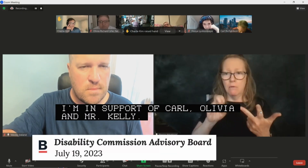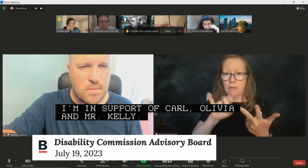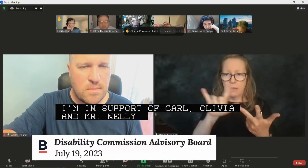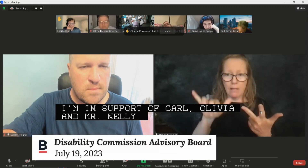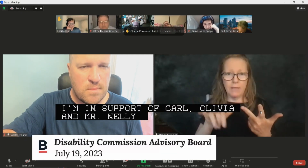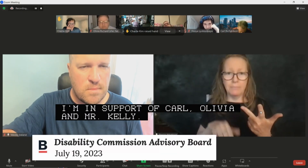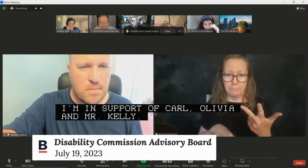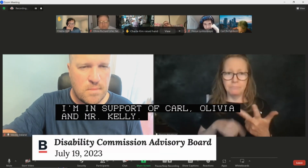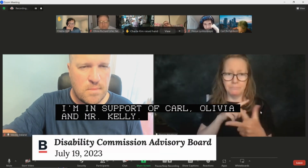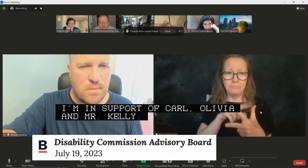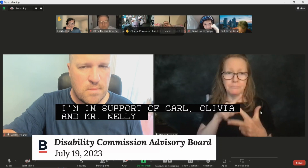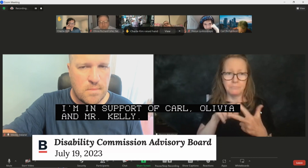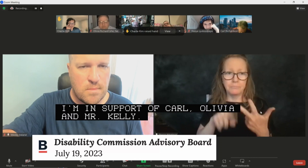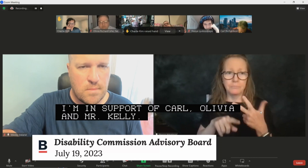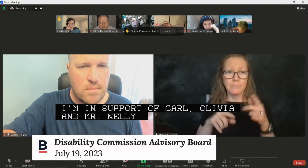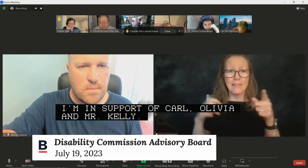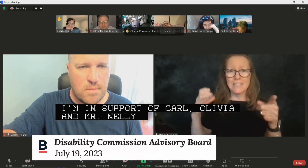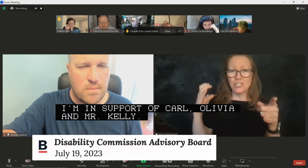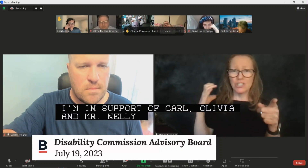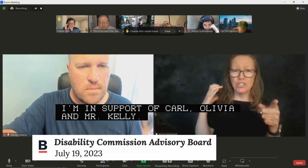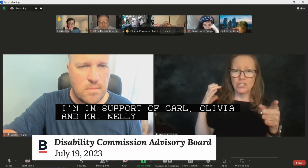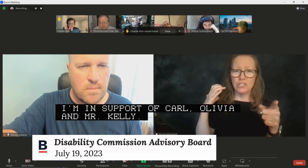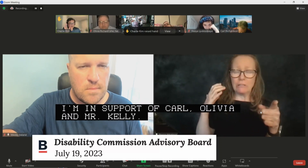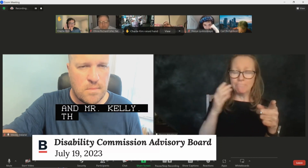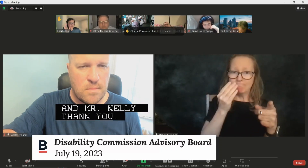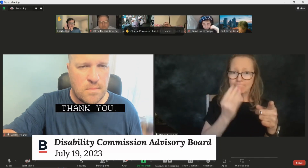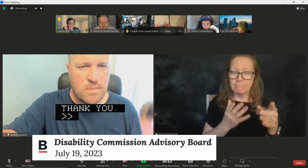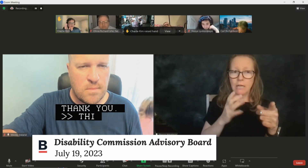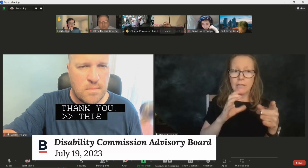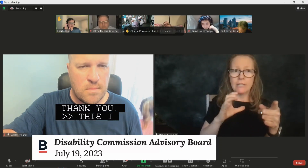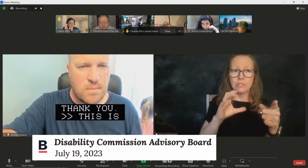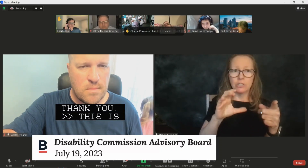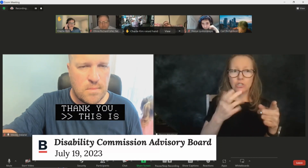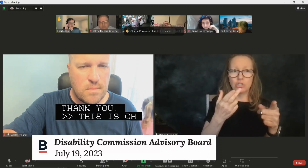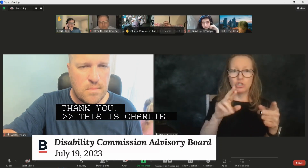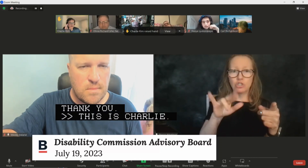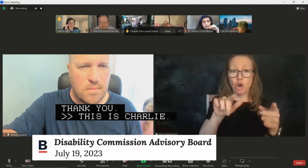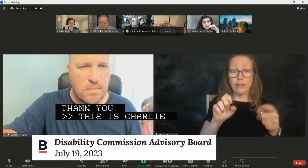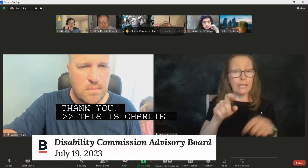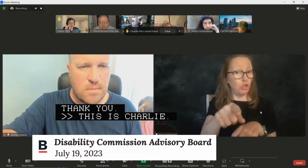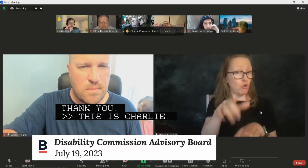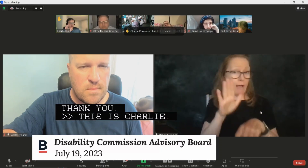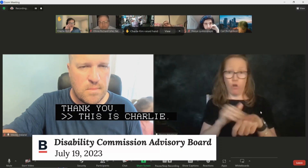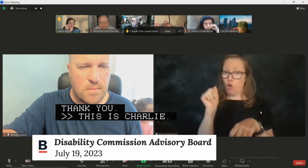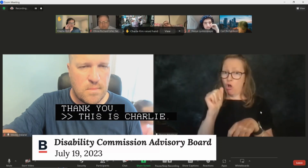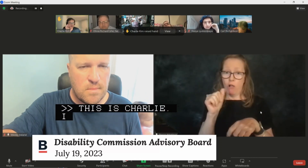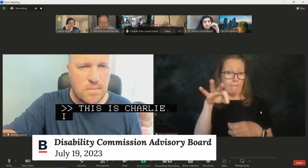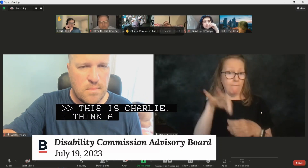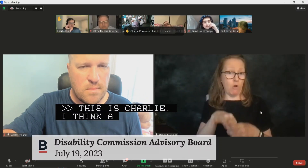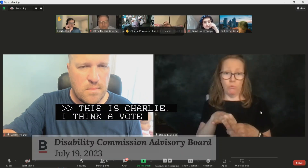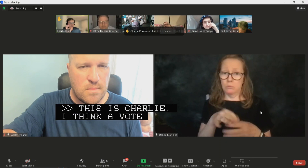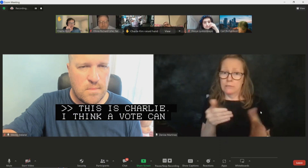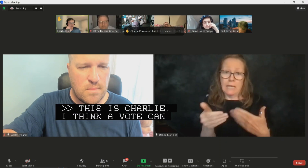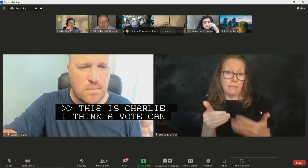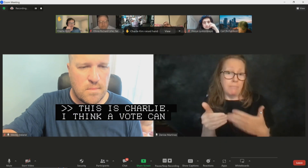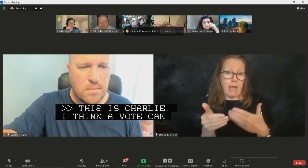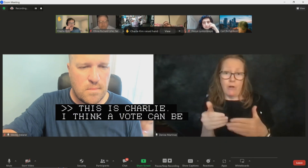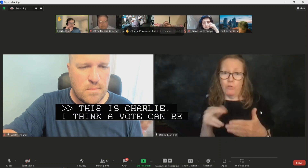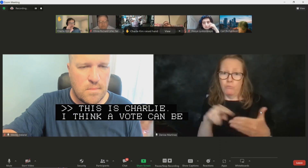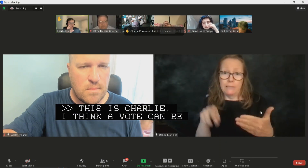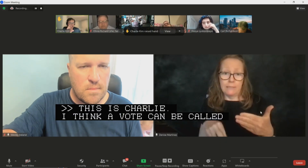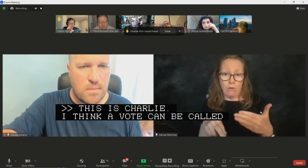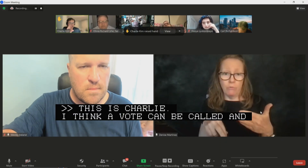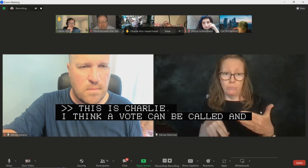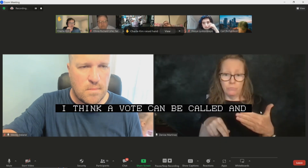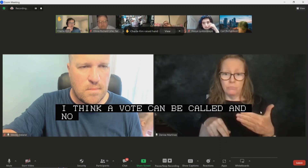Chair West, this is Charlie Kim. I think a vote can be called, and even no matter what the result is, let's say